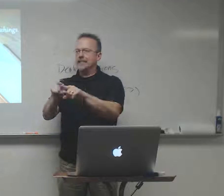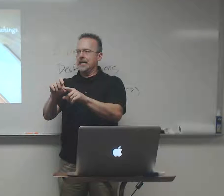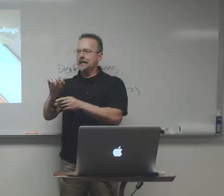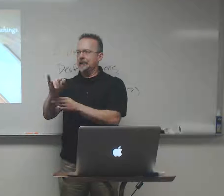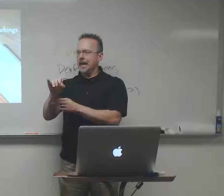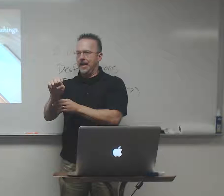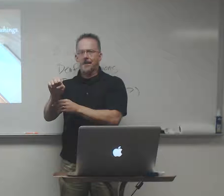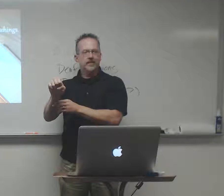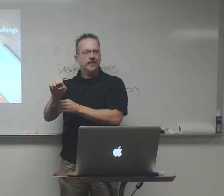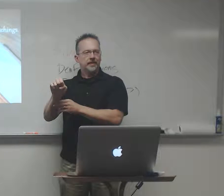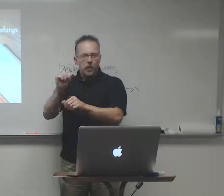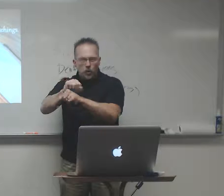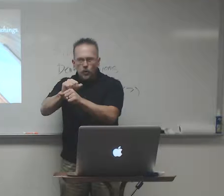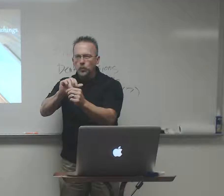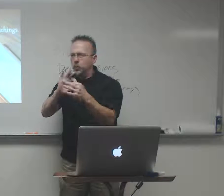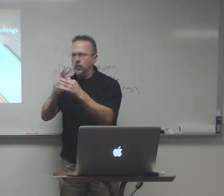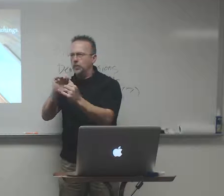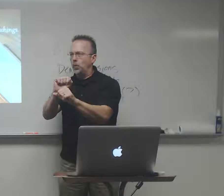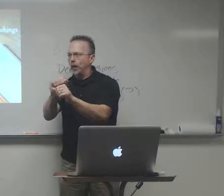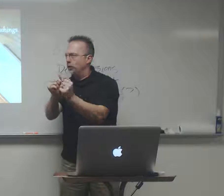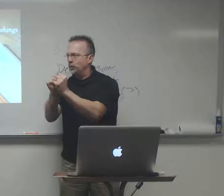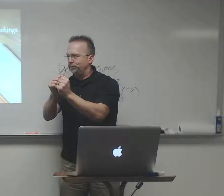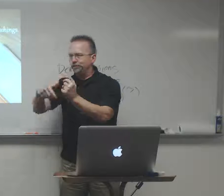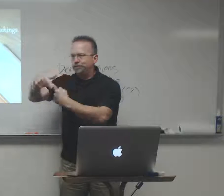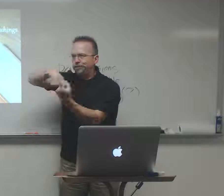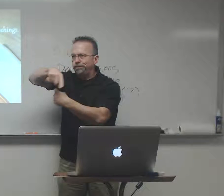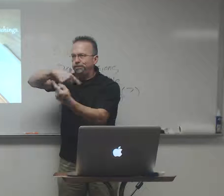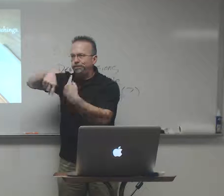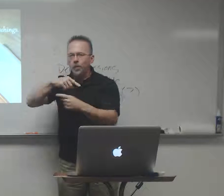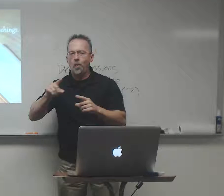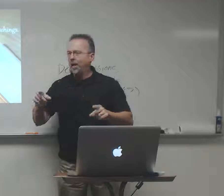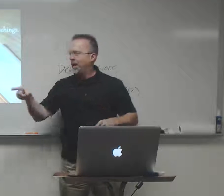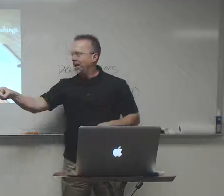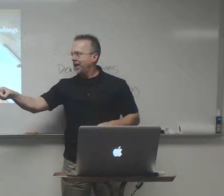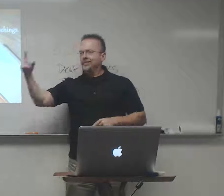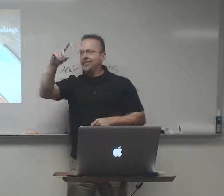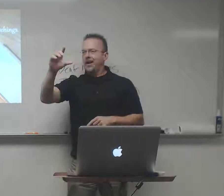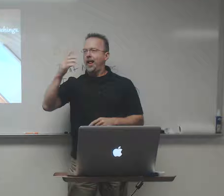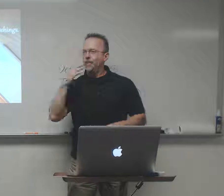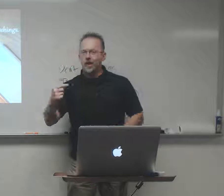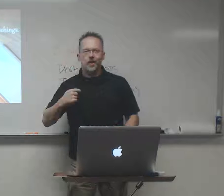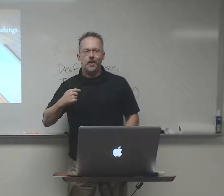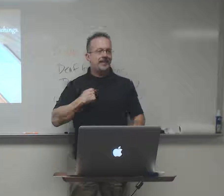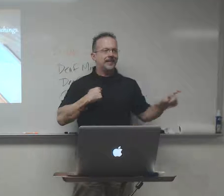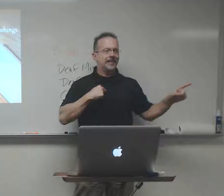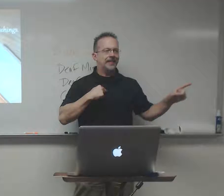These already have teams there. They're working together with each other.